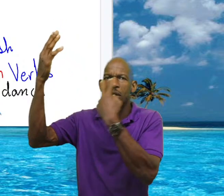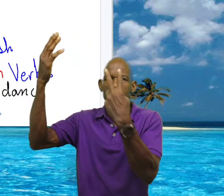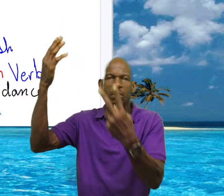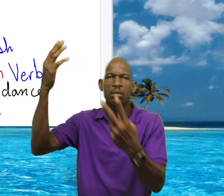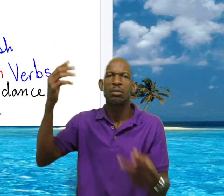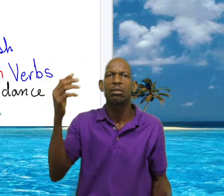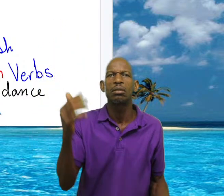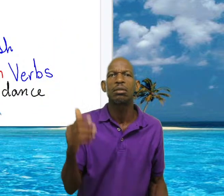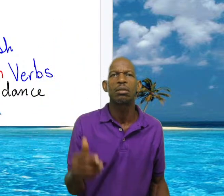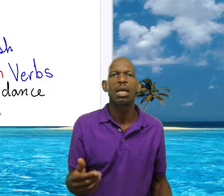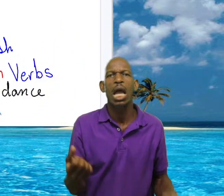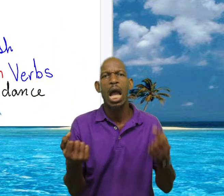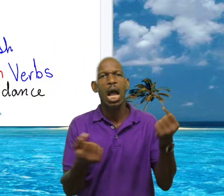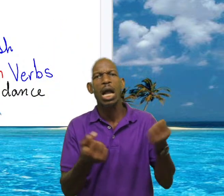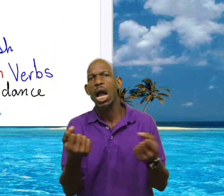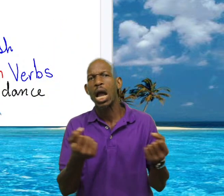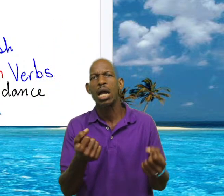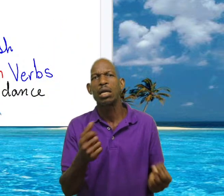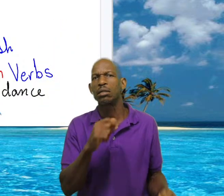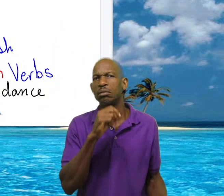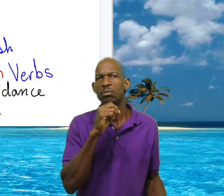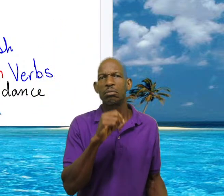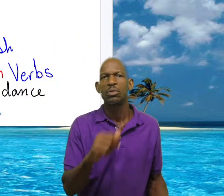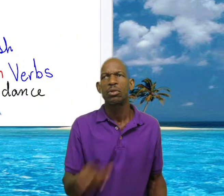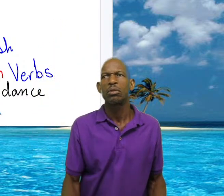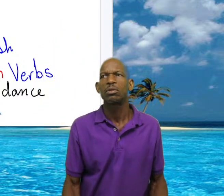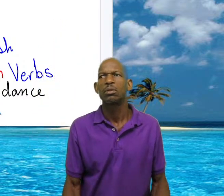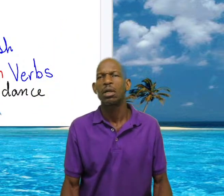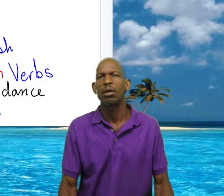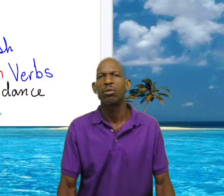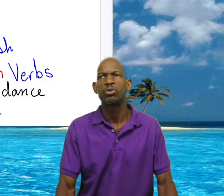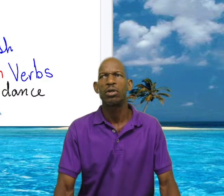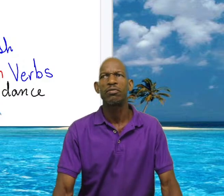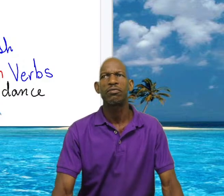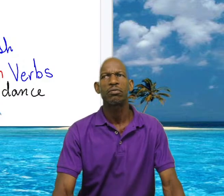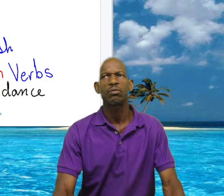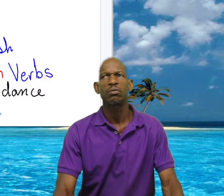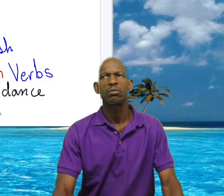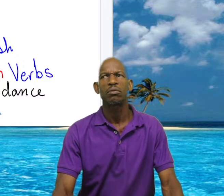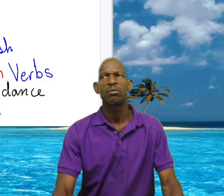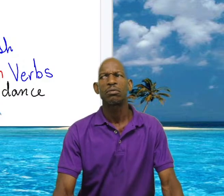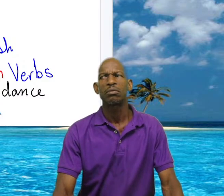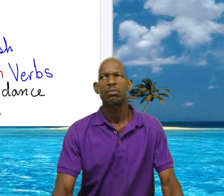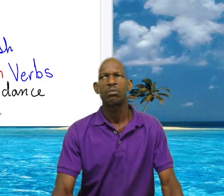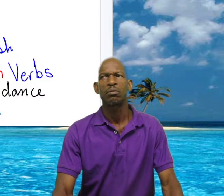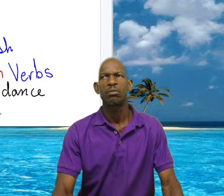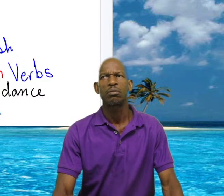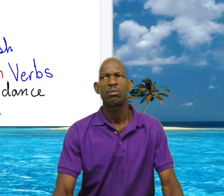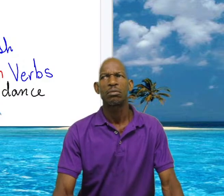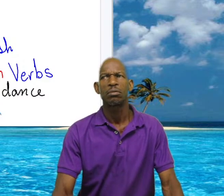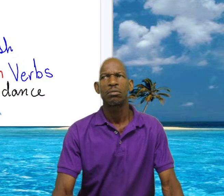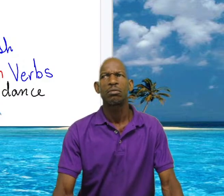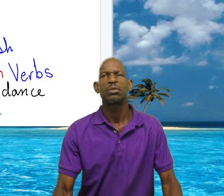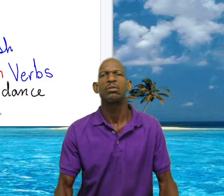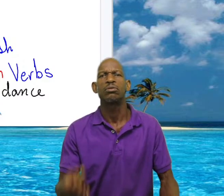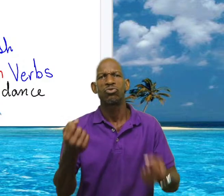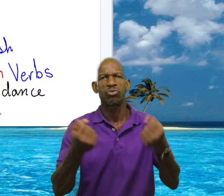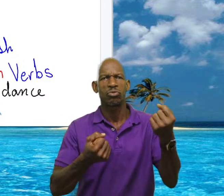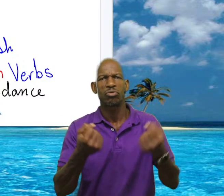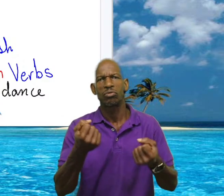car is not a action word. It is right, but the word you want to tell me is drive. So